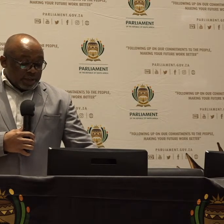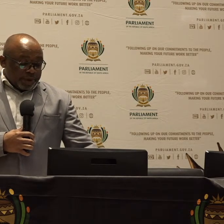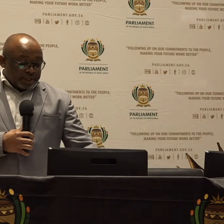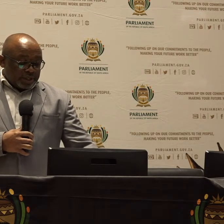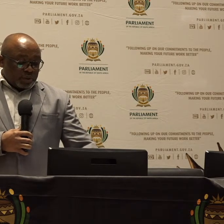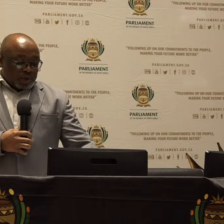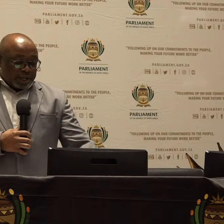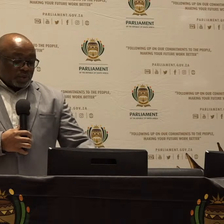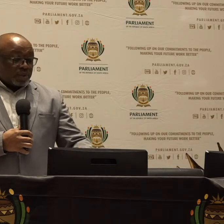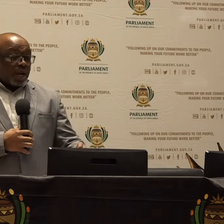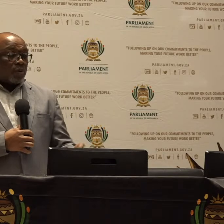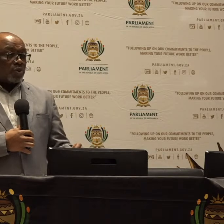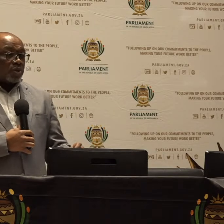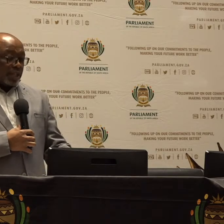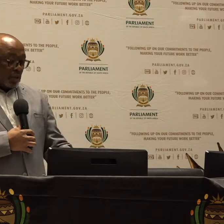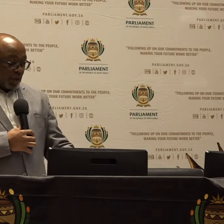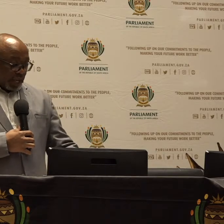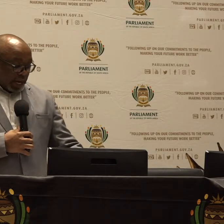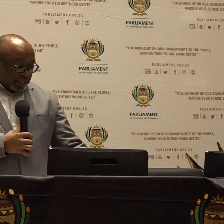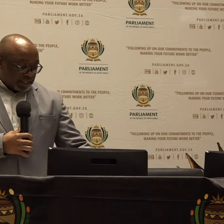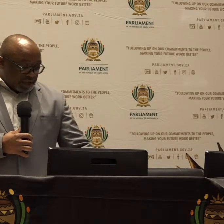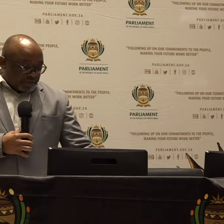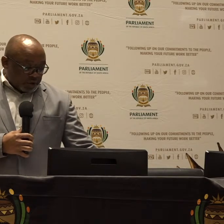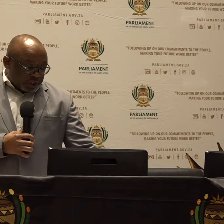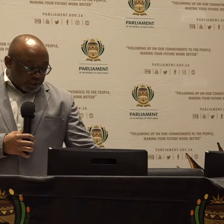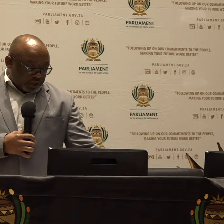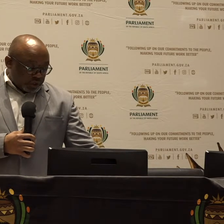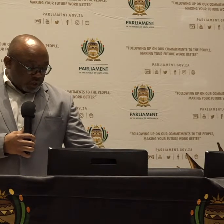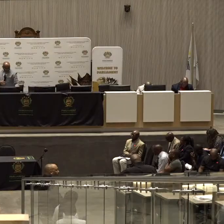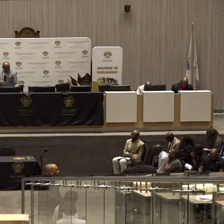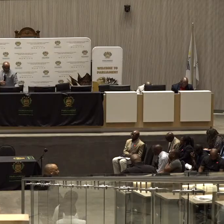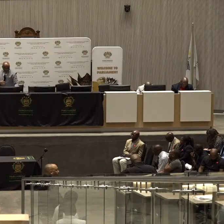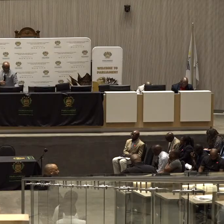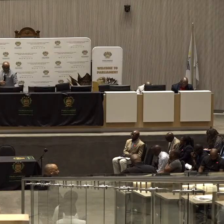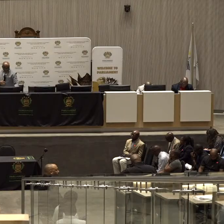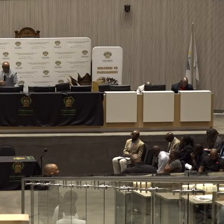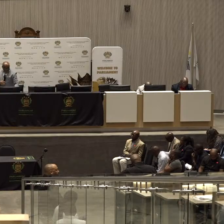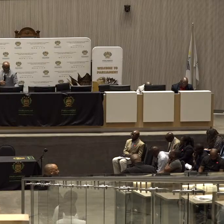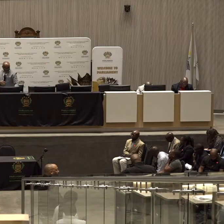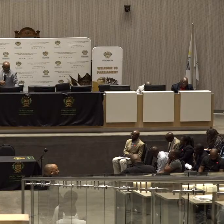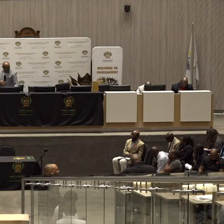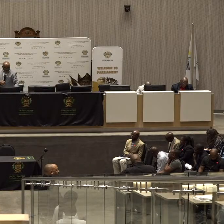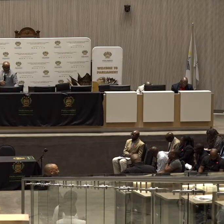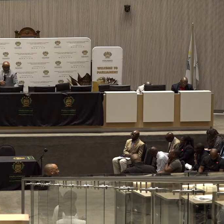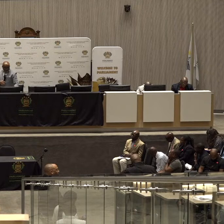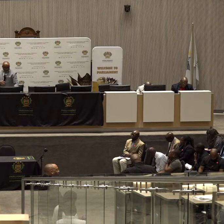in particular to how to deal with unsafe conditions foreign